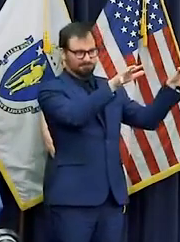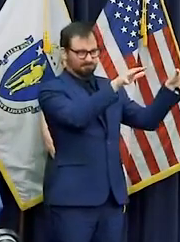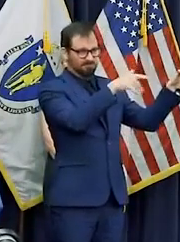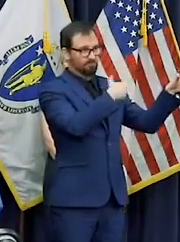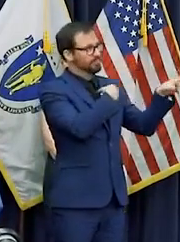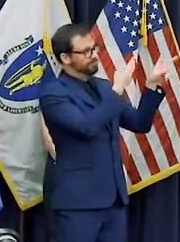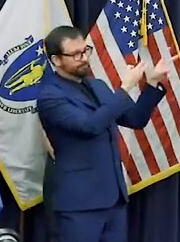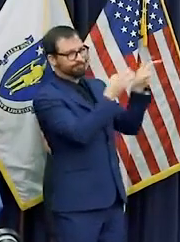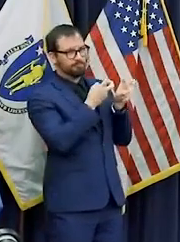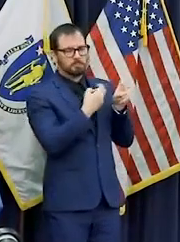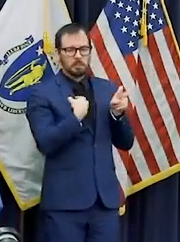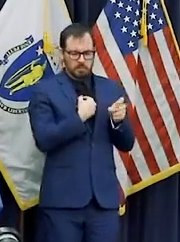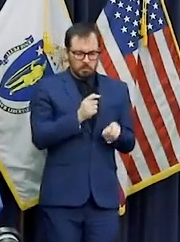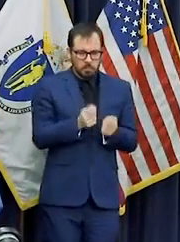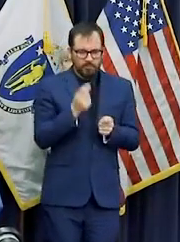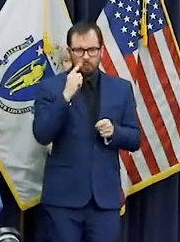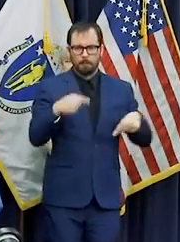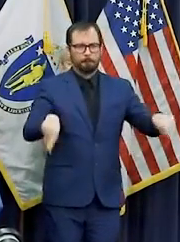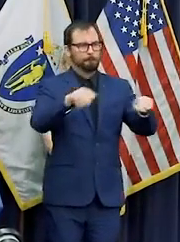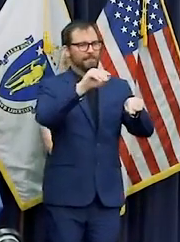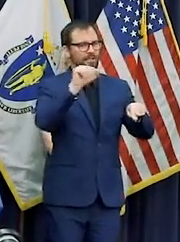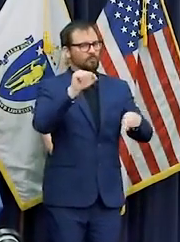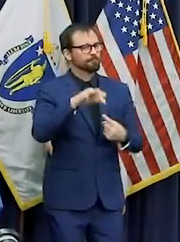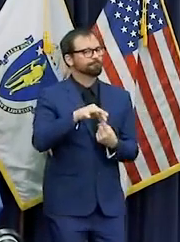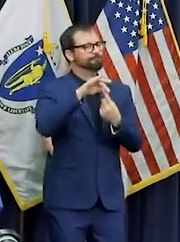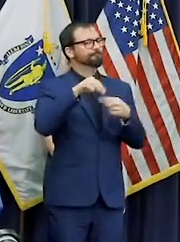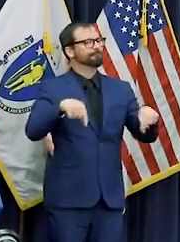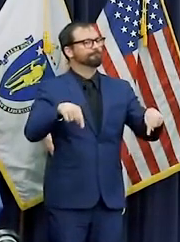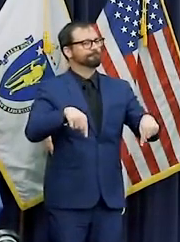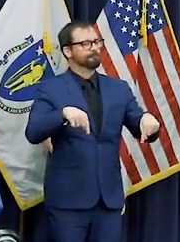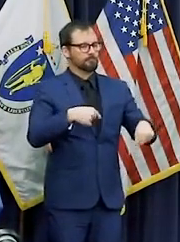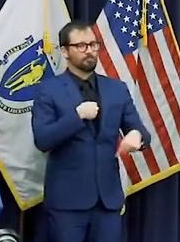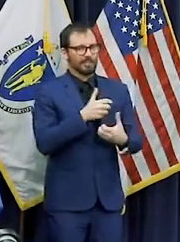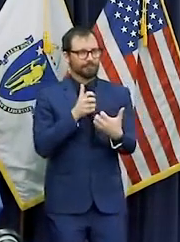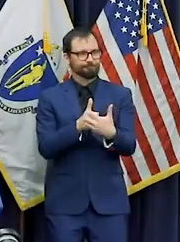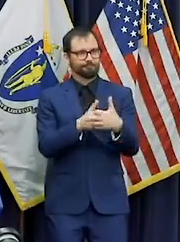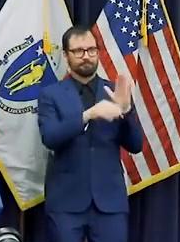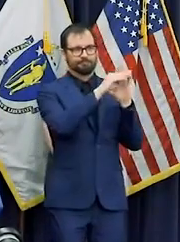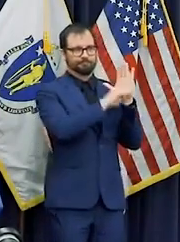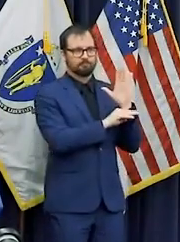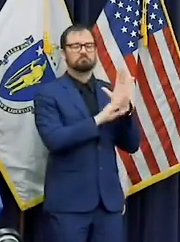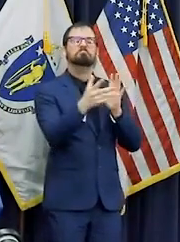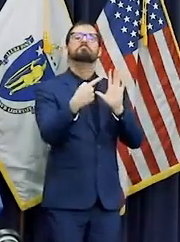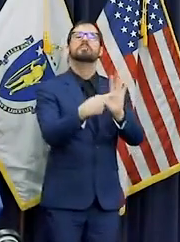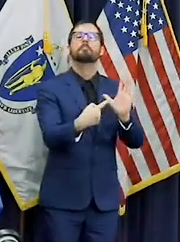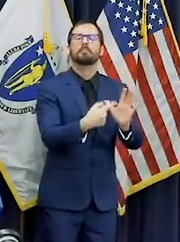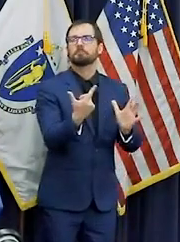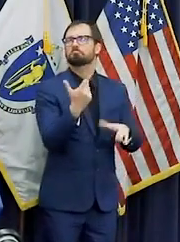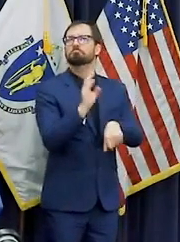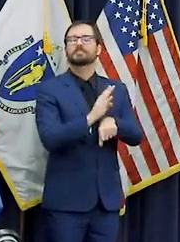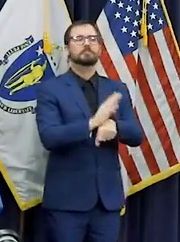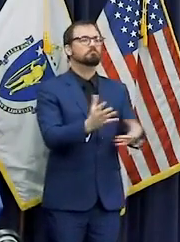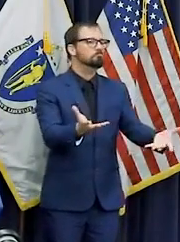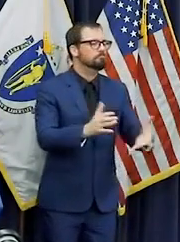economy. Essential businesses include several categories, but I want to mention a few of them